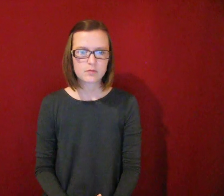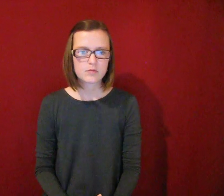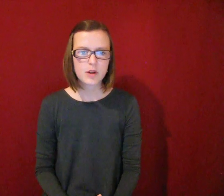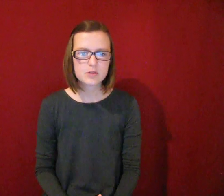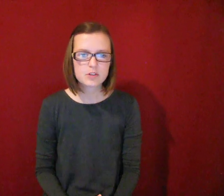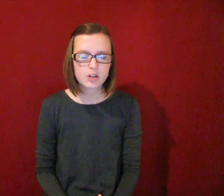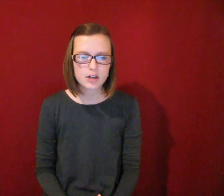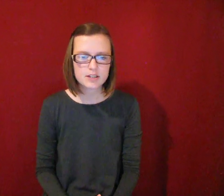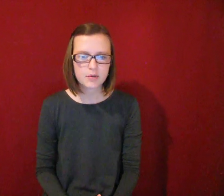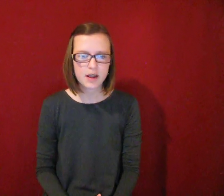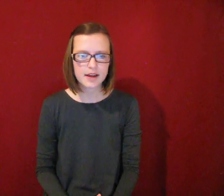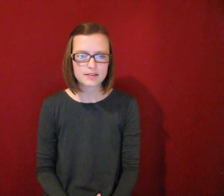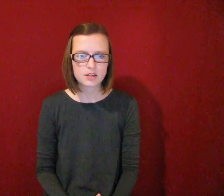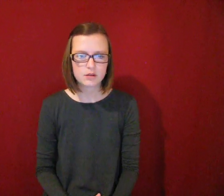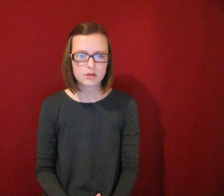I'm just curious, I want to ask you,